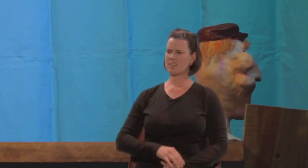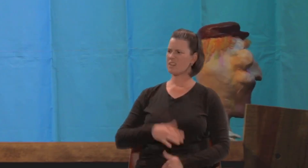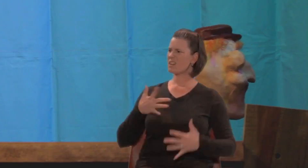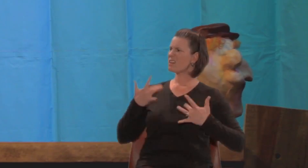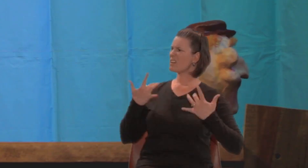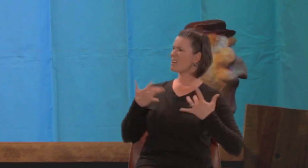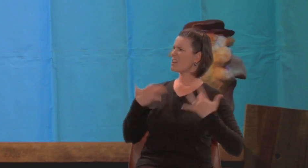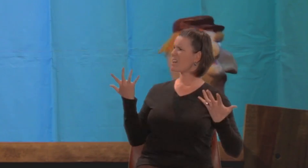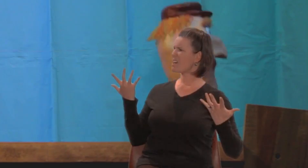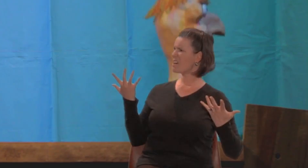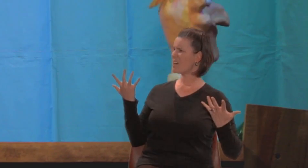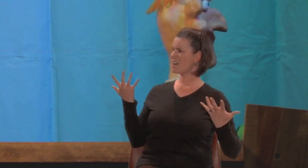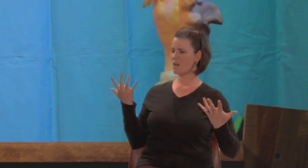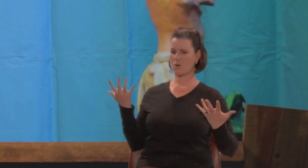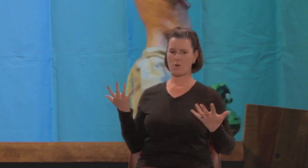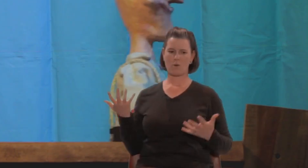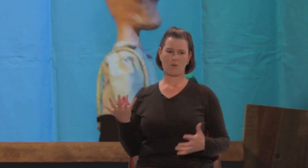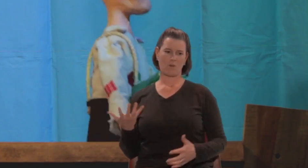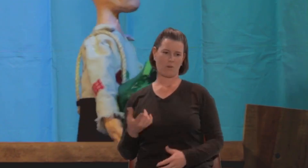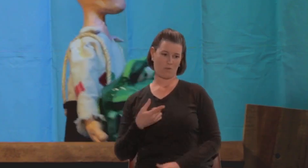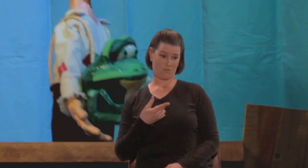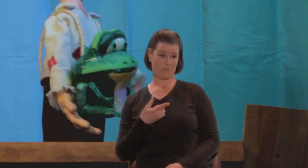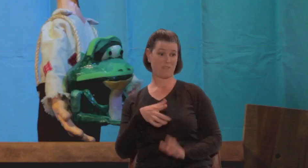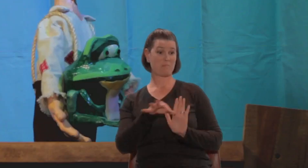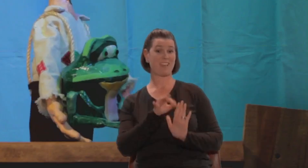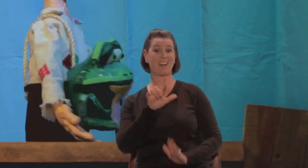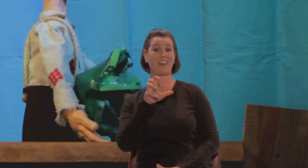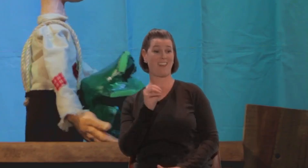Hey. Clem feel froggy, so he jumped. Later,